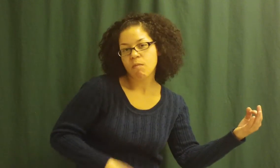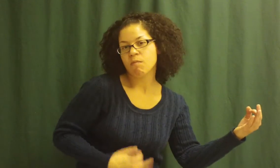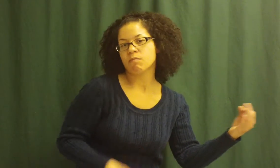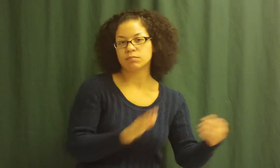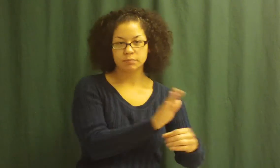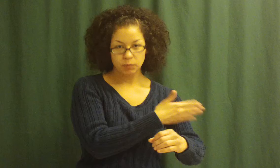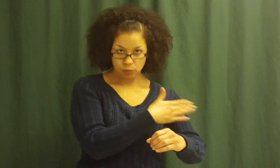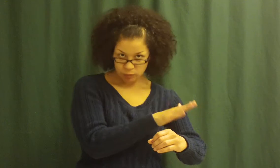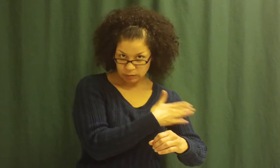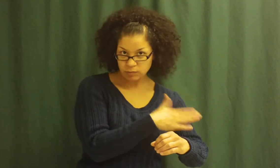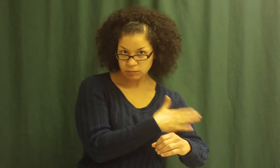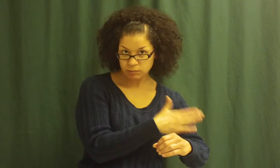Remember that